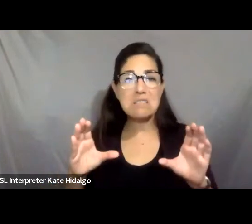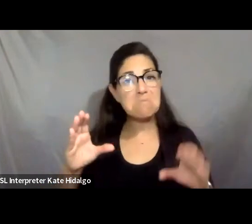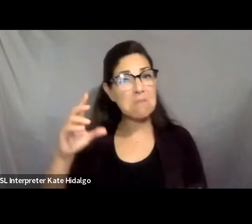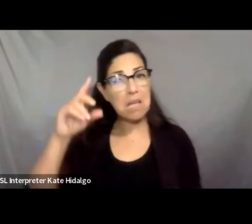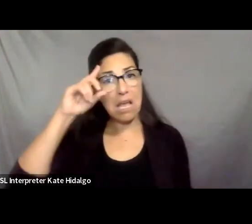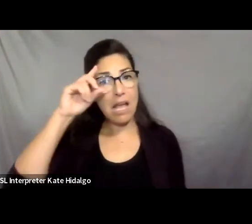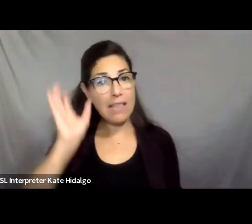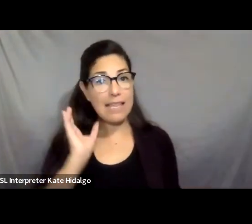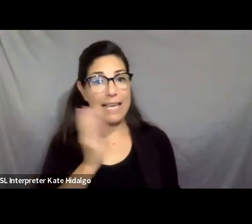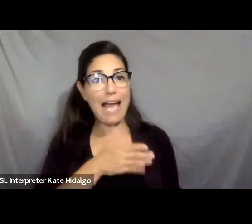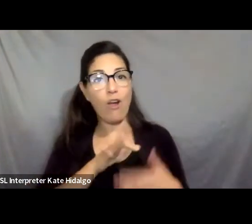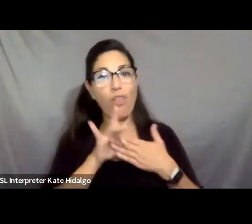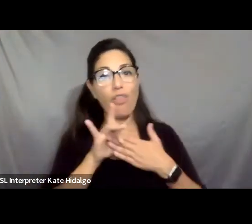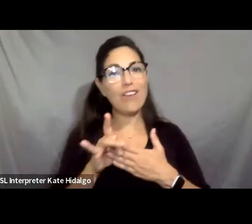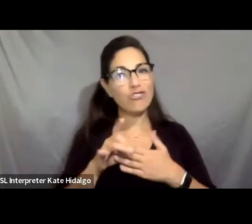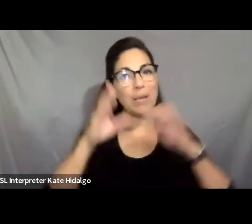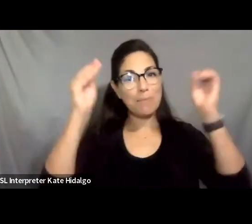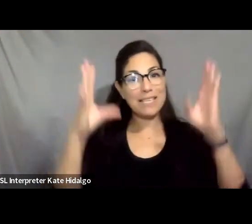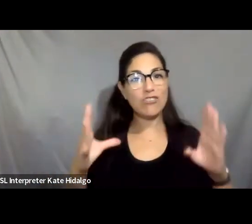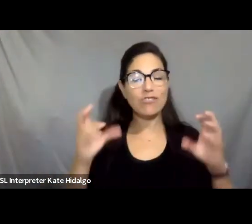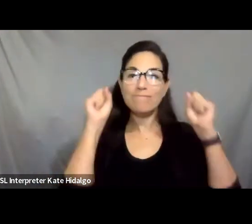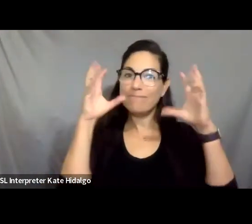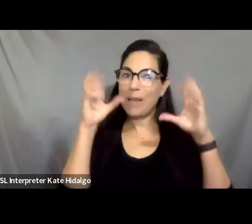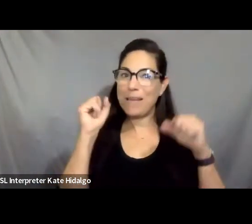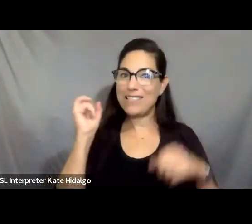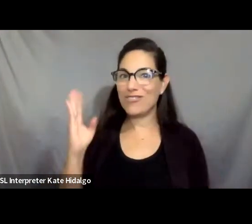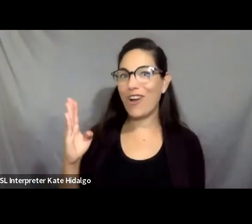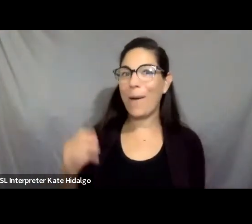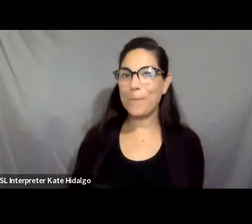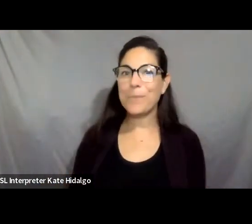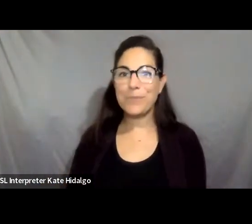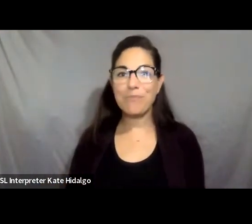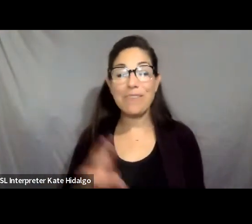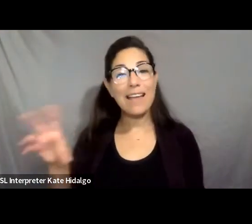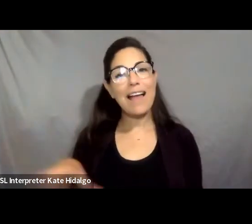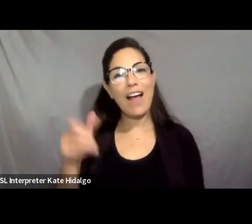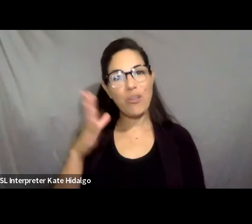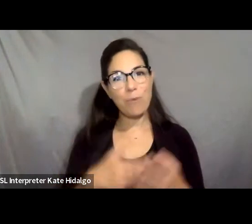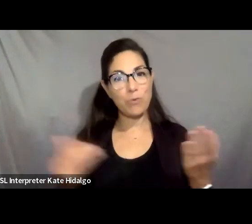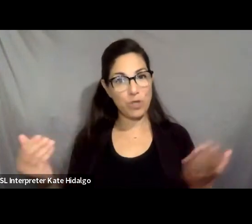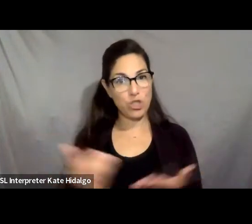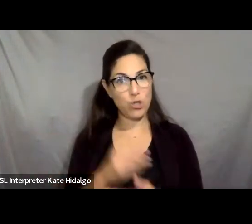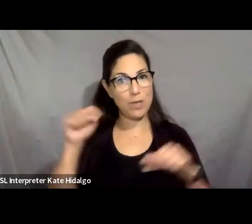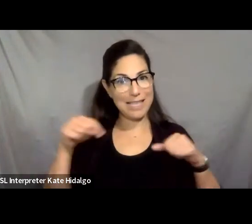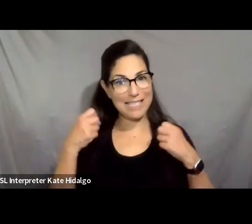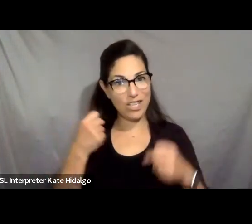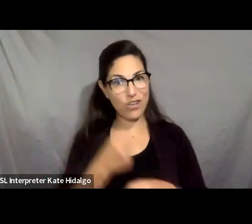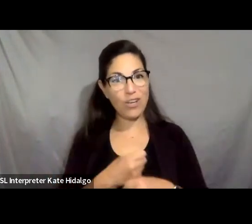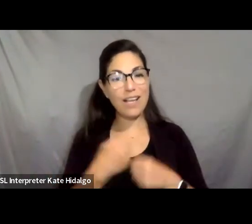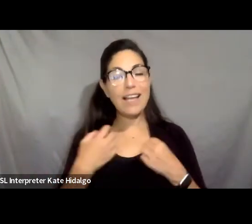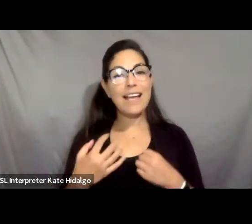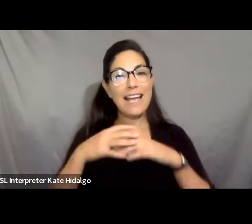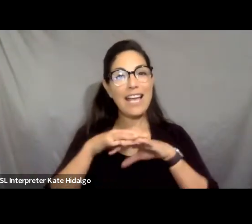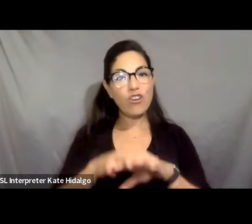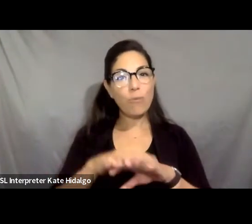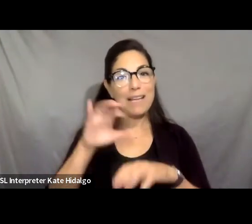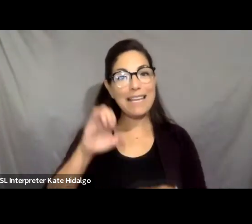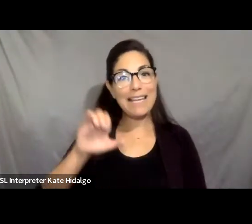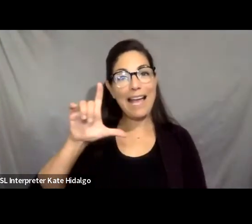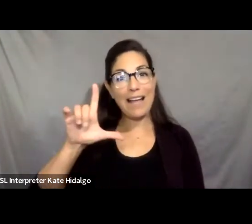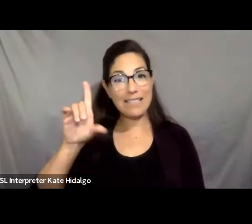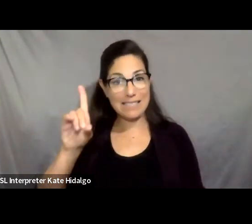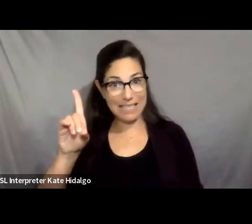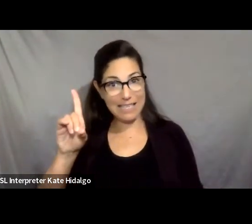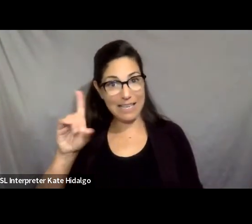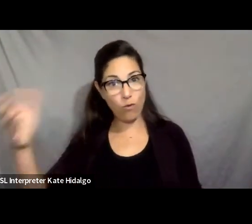our leadership teacher did an amazing job doing that. The other piece that was new this year was incorporating an ELD welcome day,